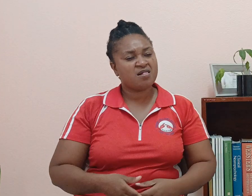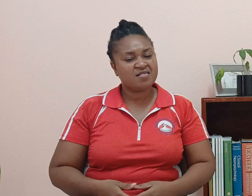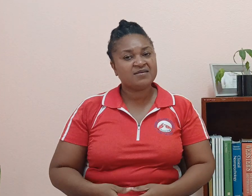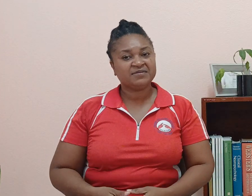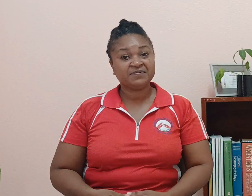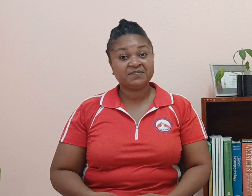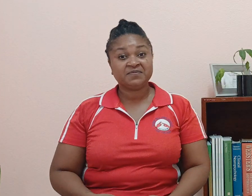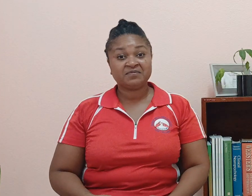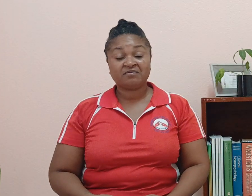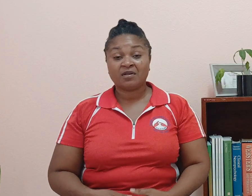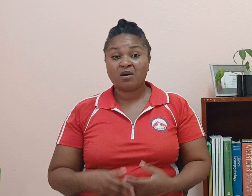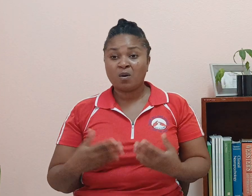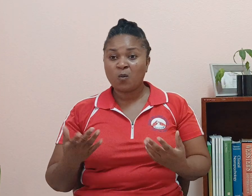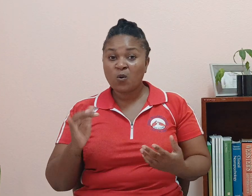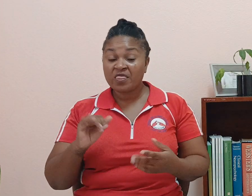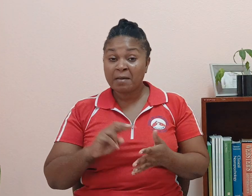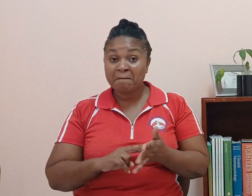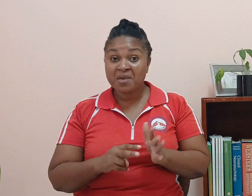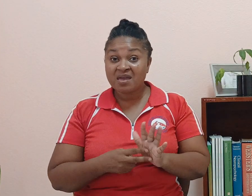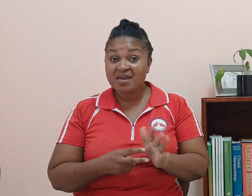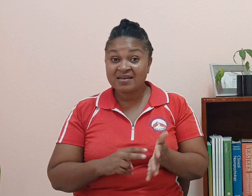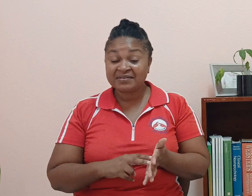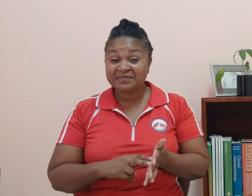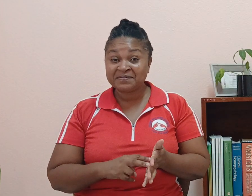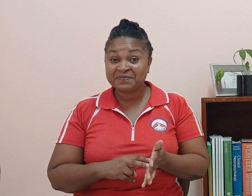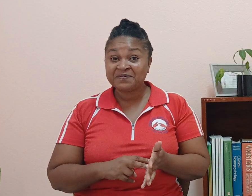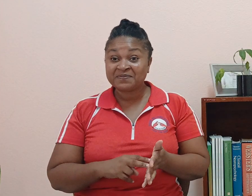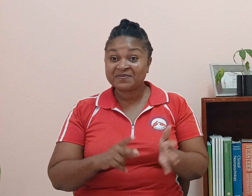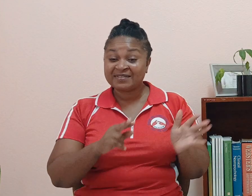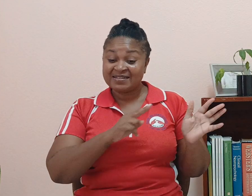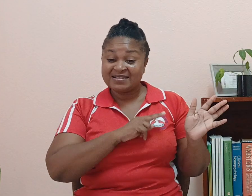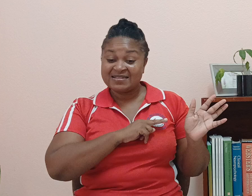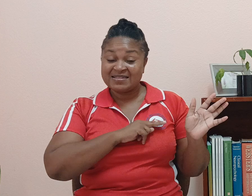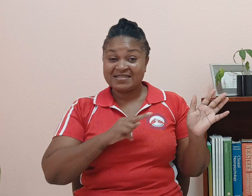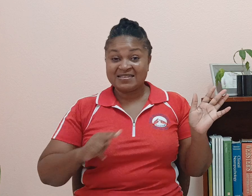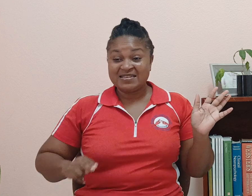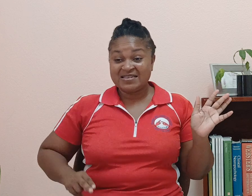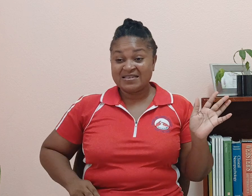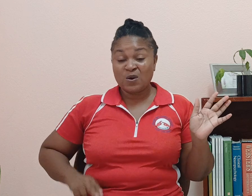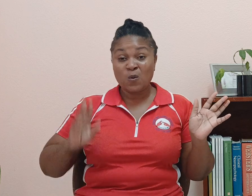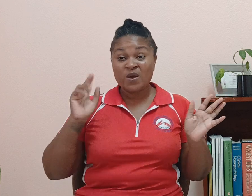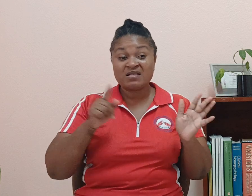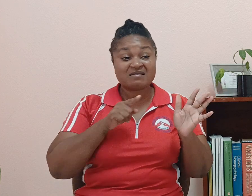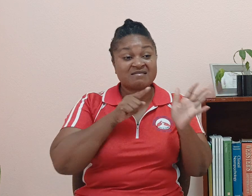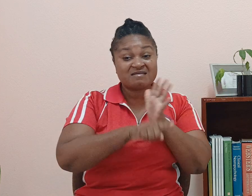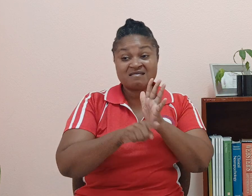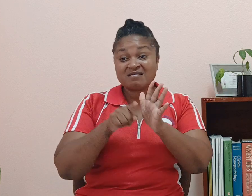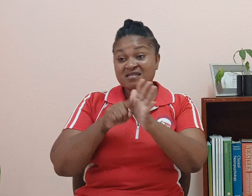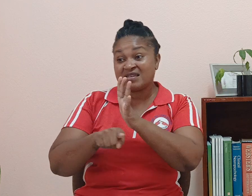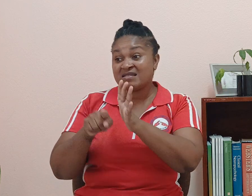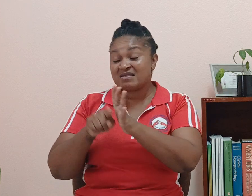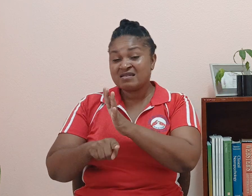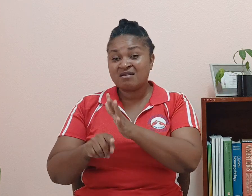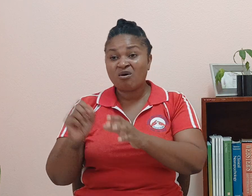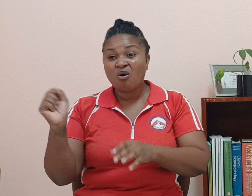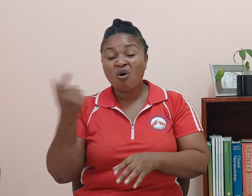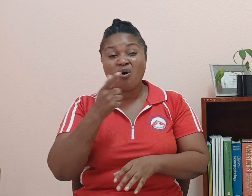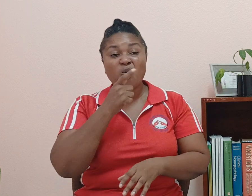What this meant was that the king was going to kill anyone who did not worship his